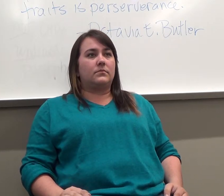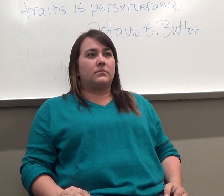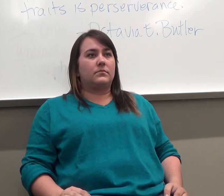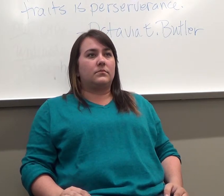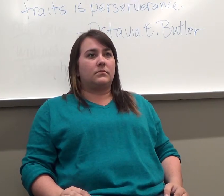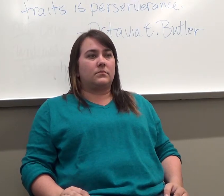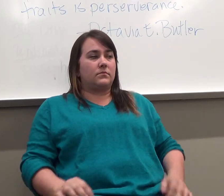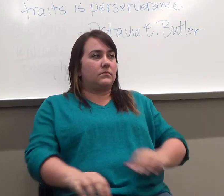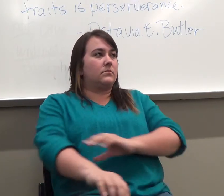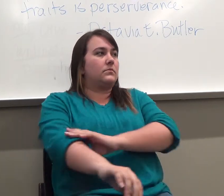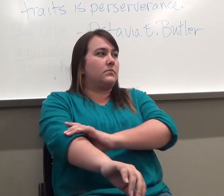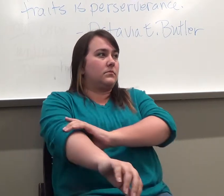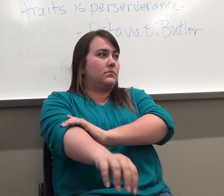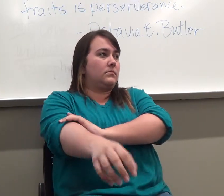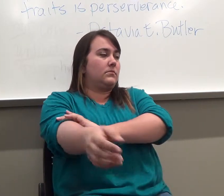Okay, so